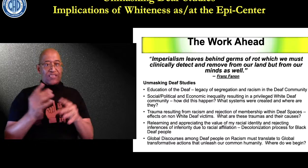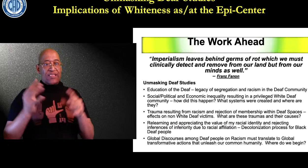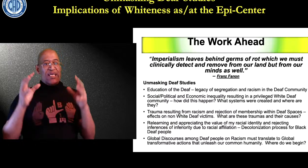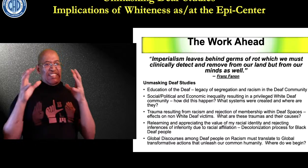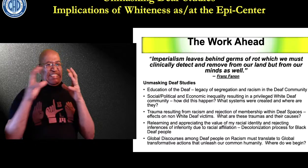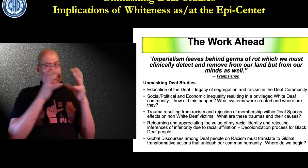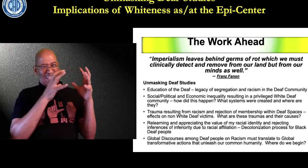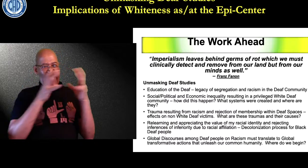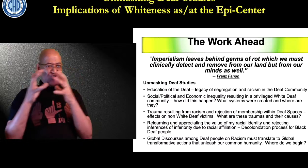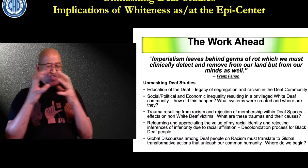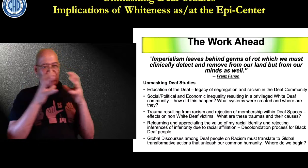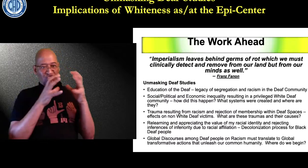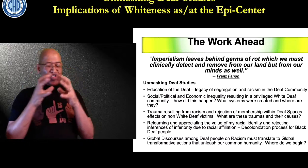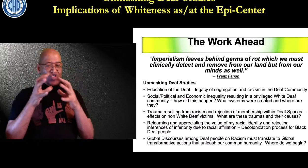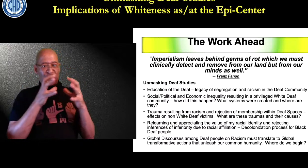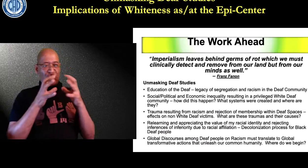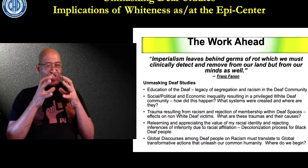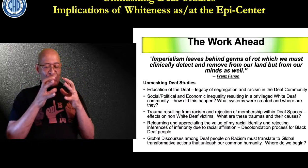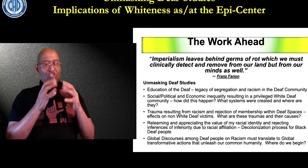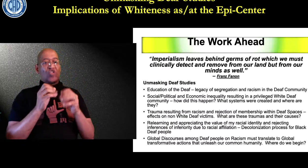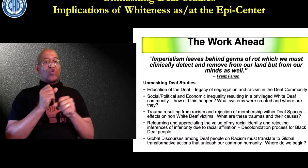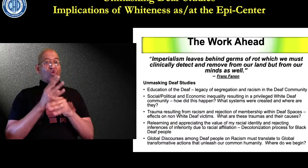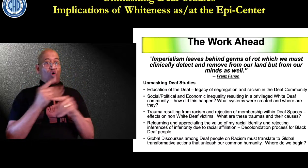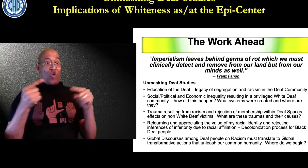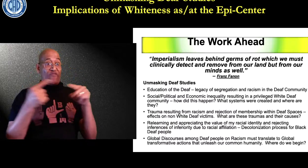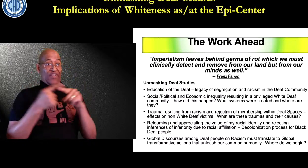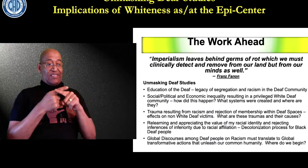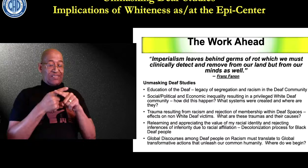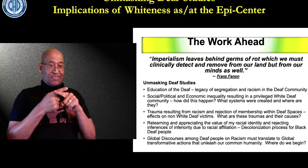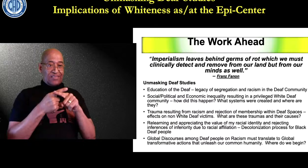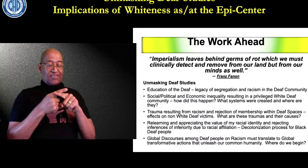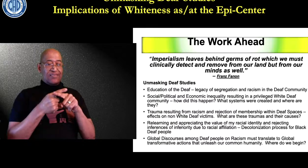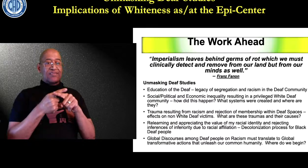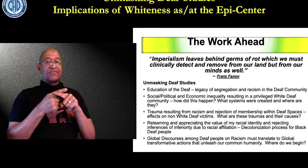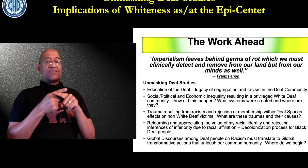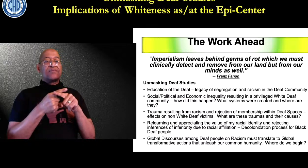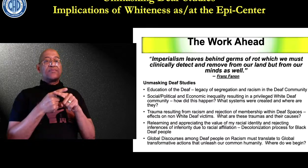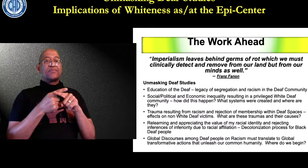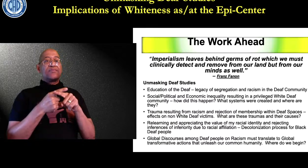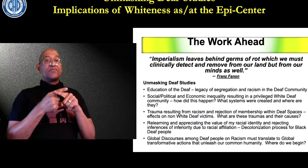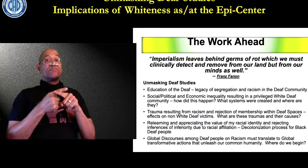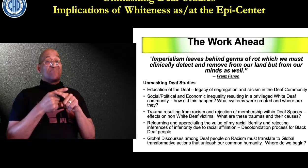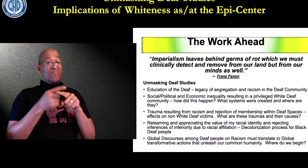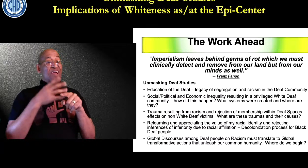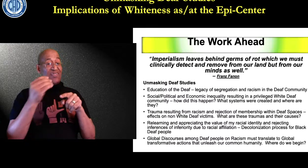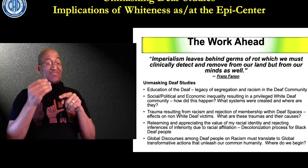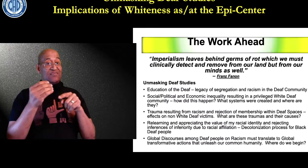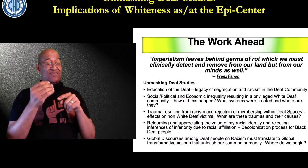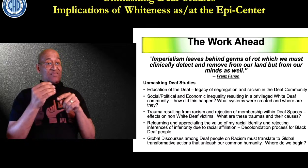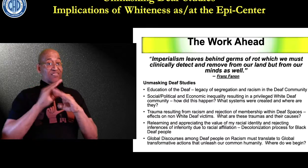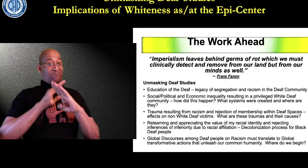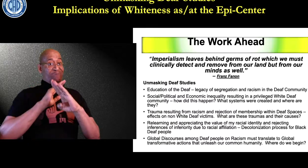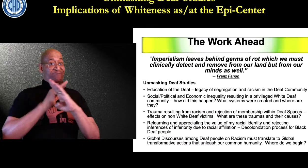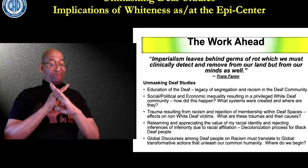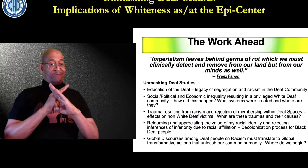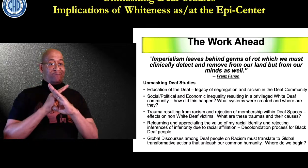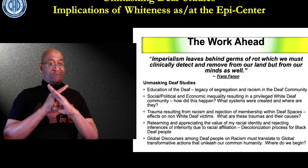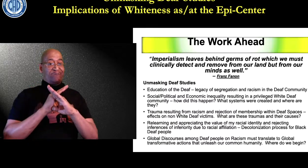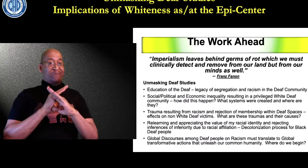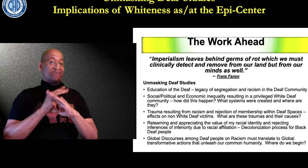that have been discussed, which have caused this anger and war that has happened in conflict.